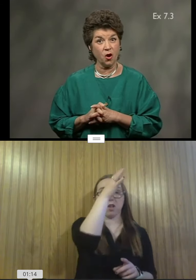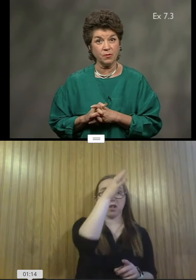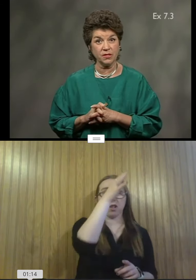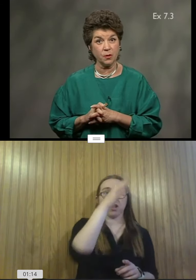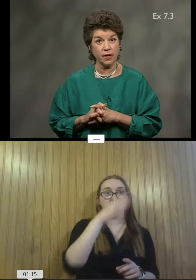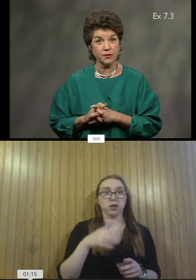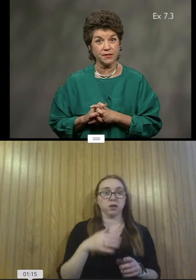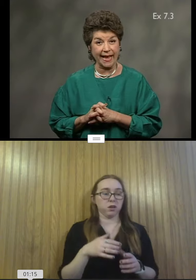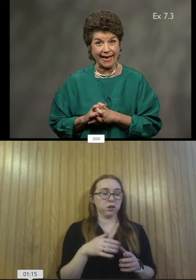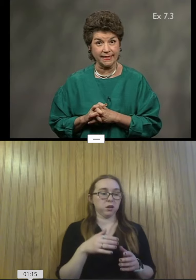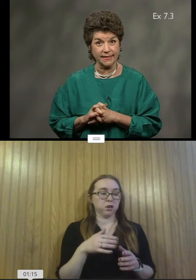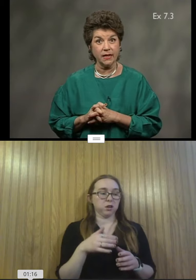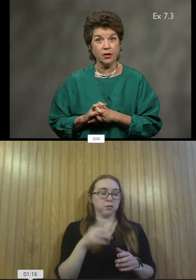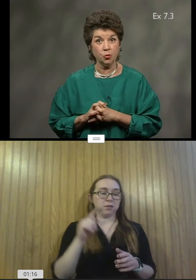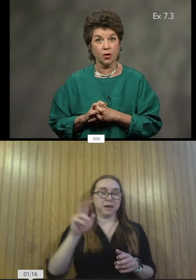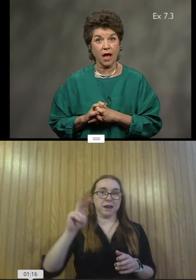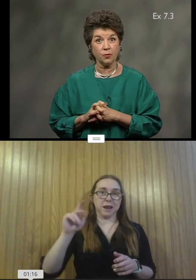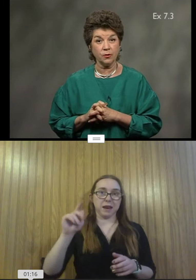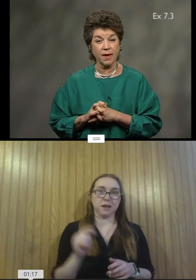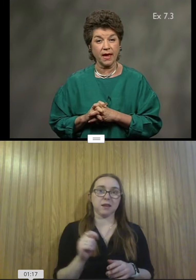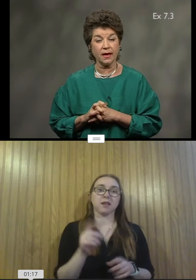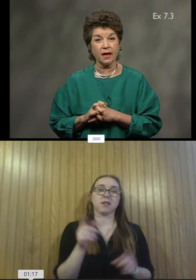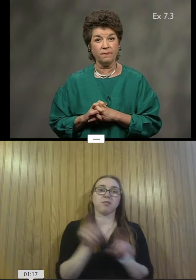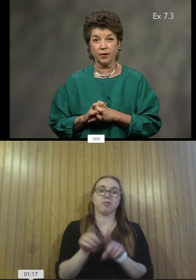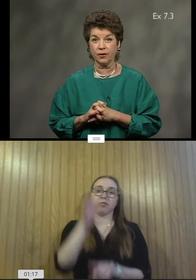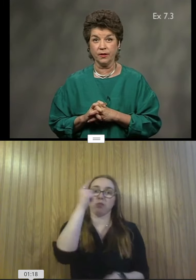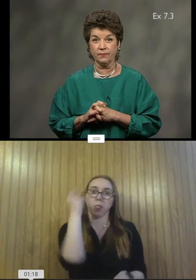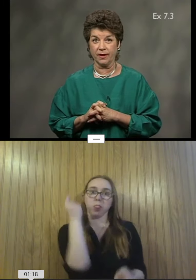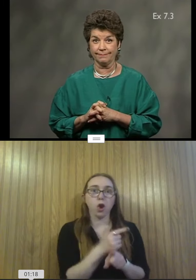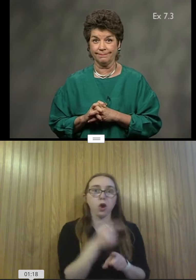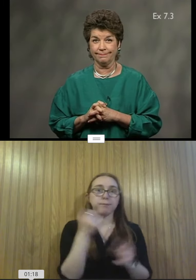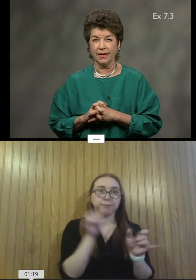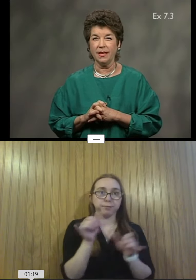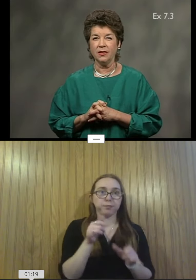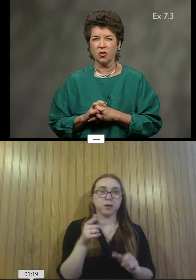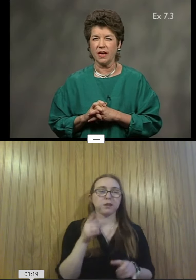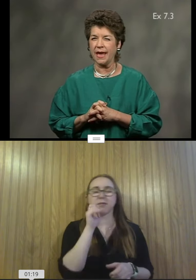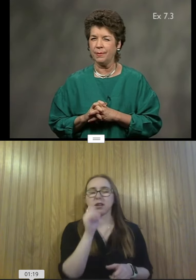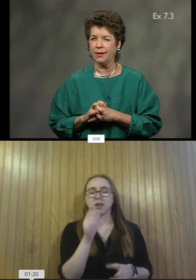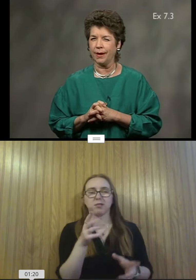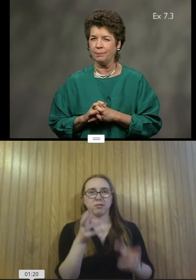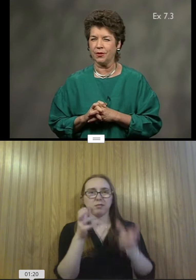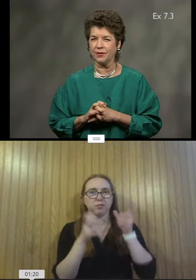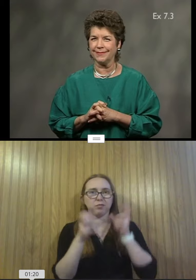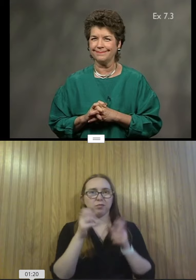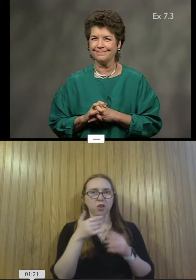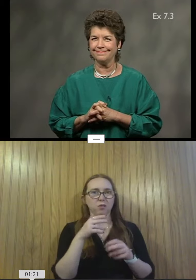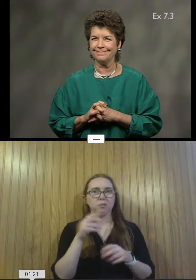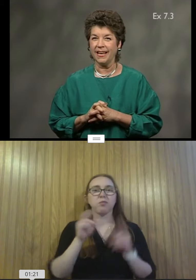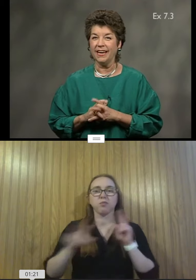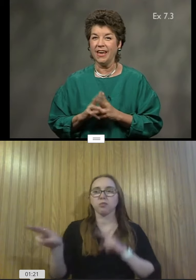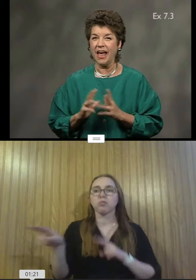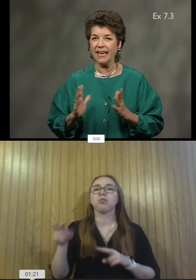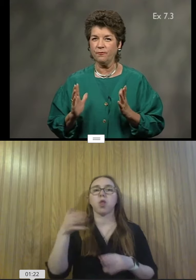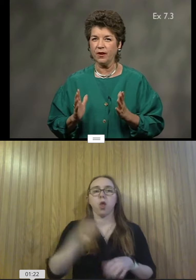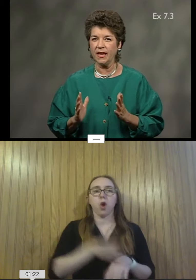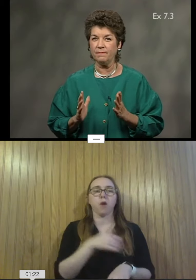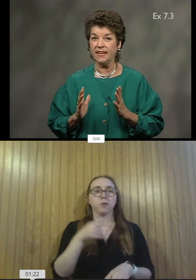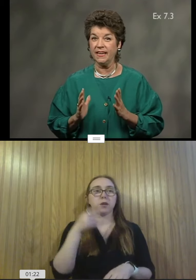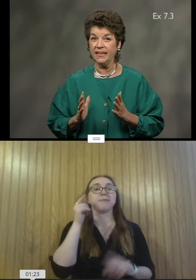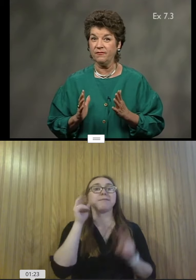if you farmed someone else's land, you were not going to make a very good living. John had bigger ambitions. Lucky